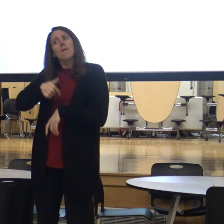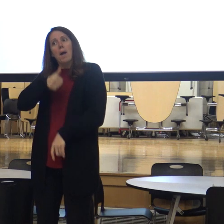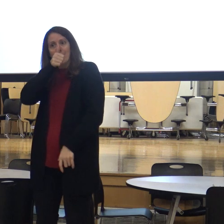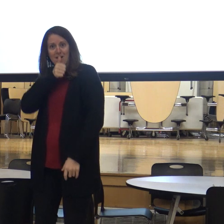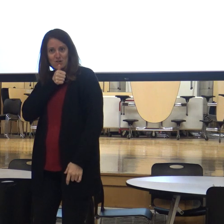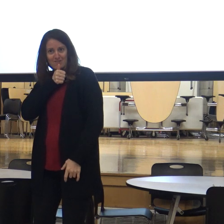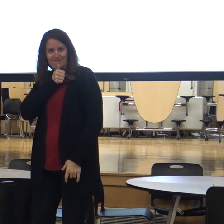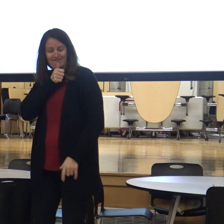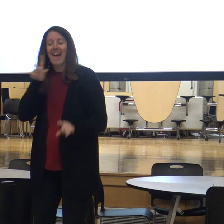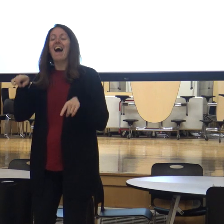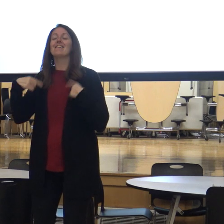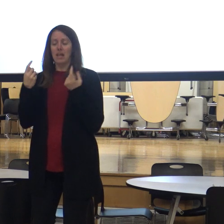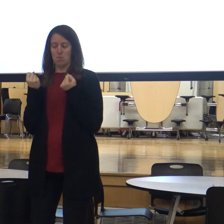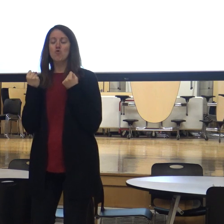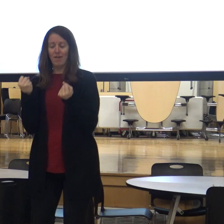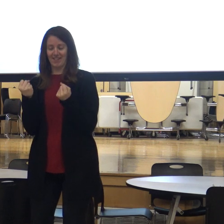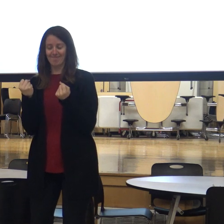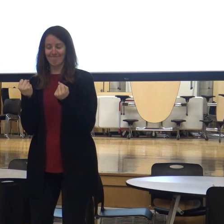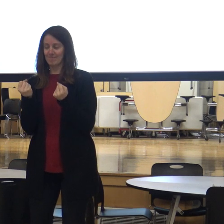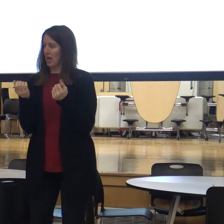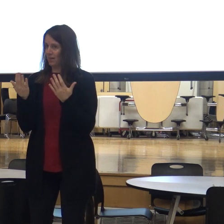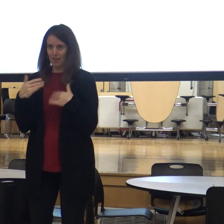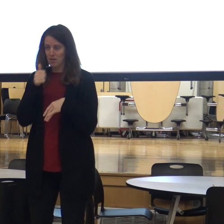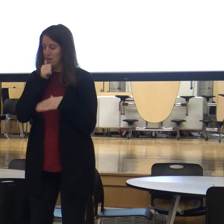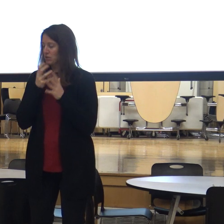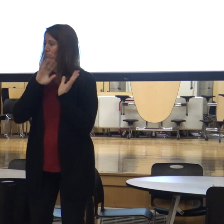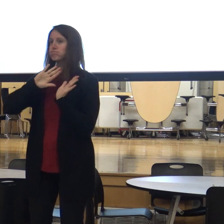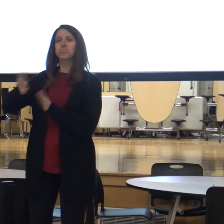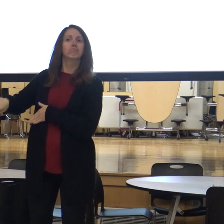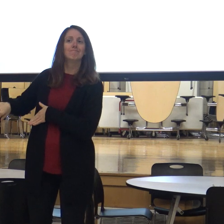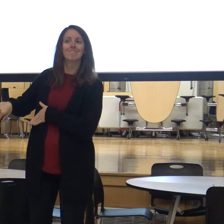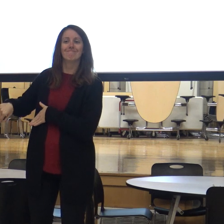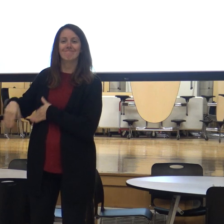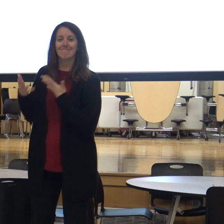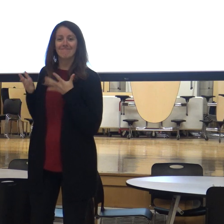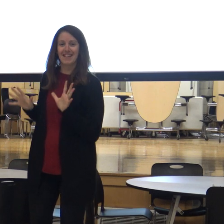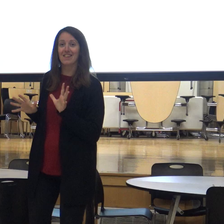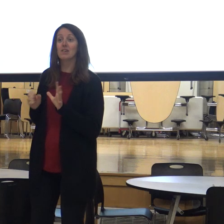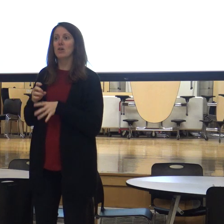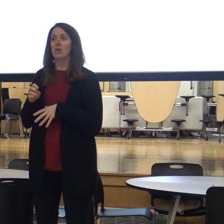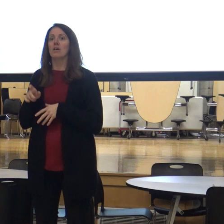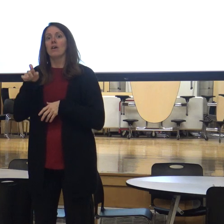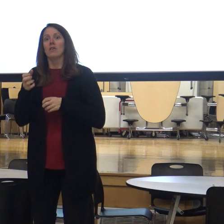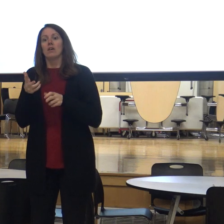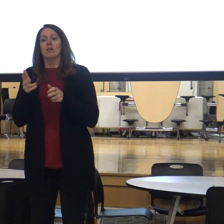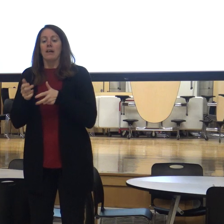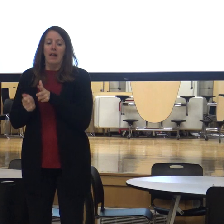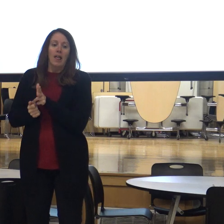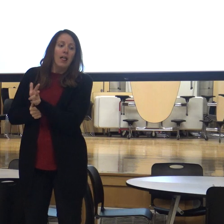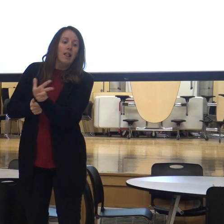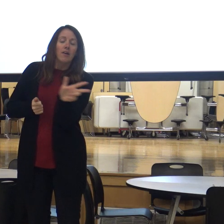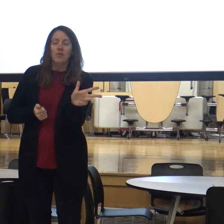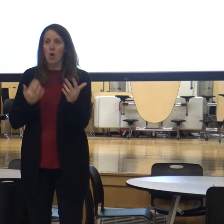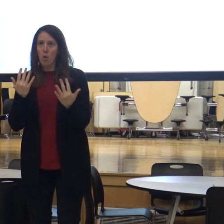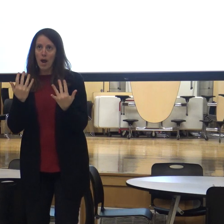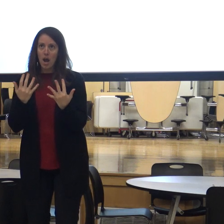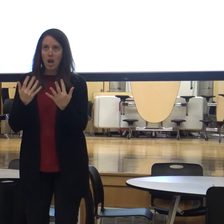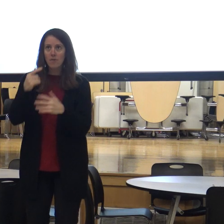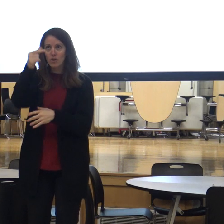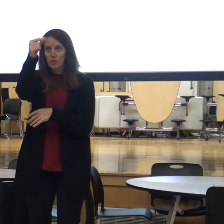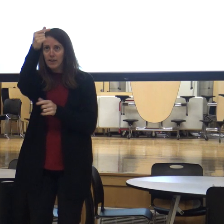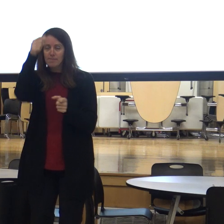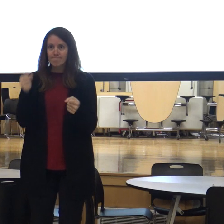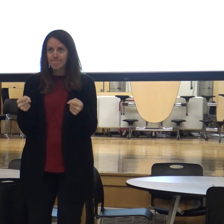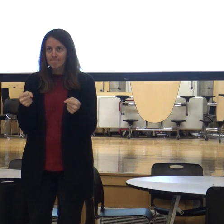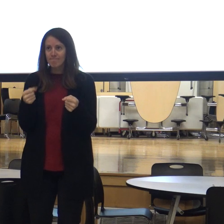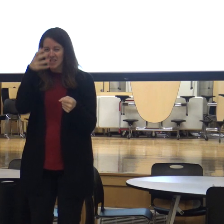I'm behind the wheel. And then not so much sometimes, right? So you have to take a left turn, you wait for the green arrow, and the guy ahead of me, I